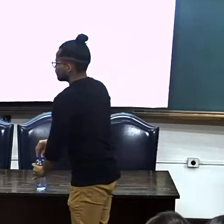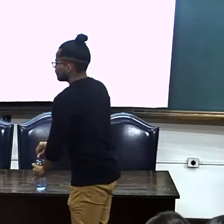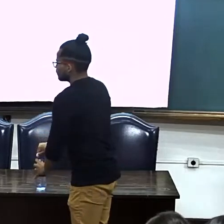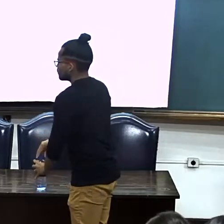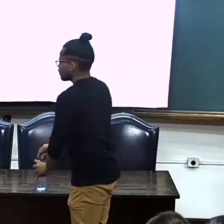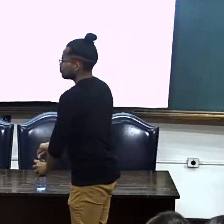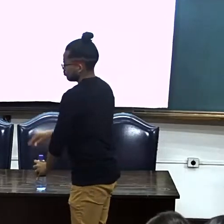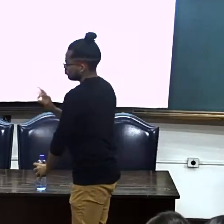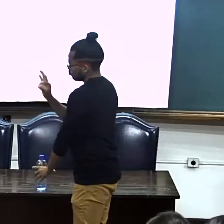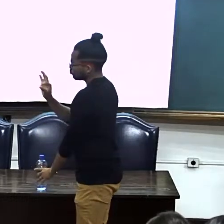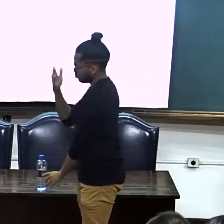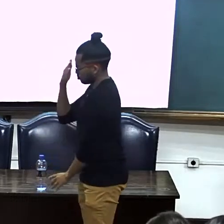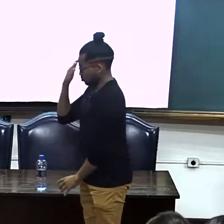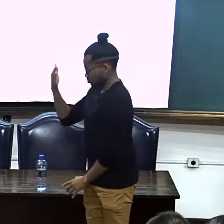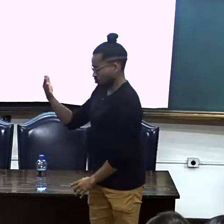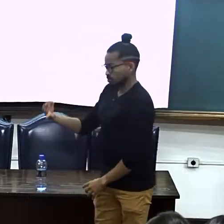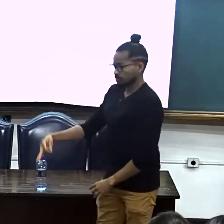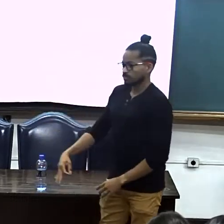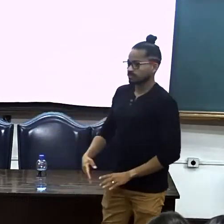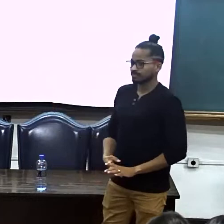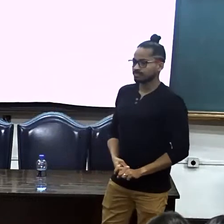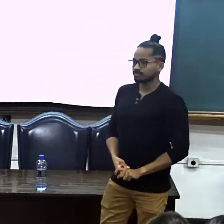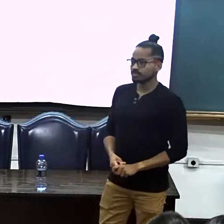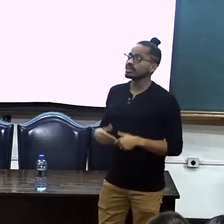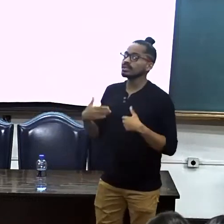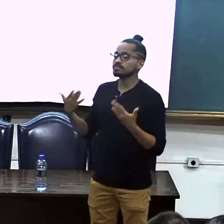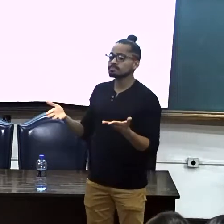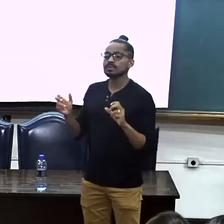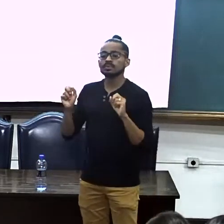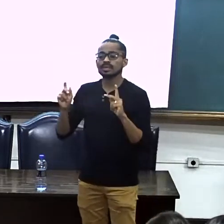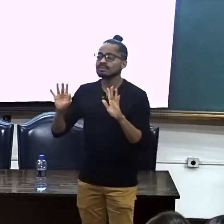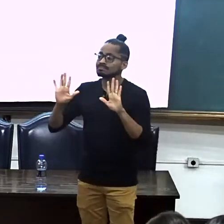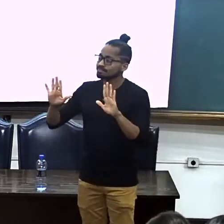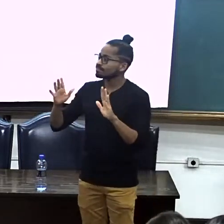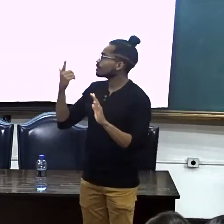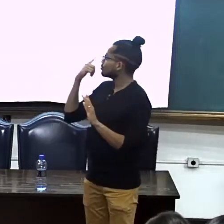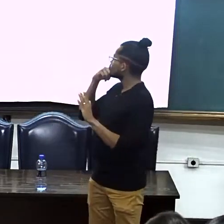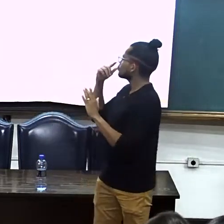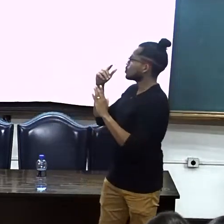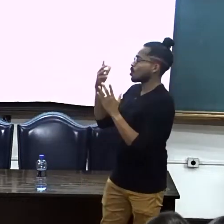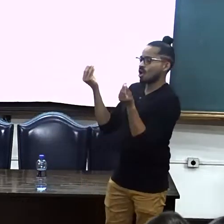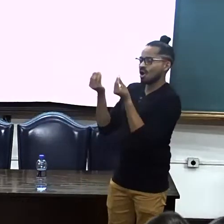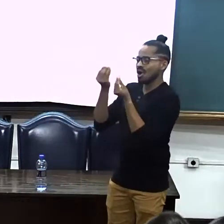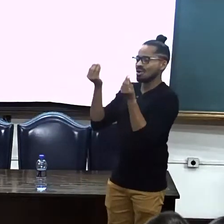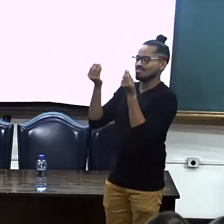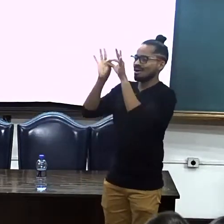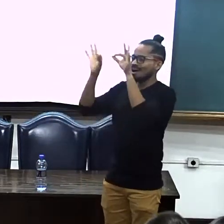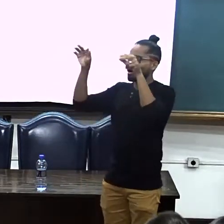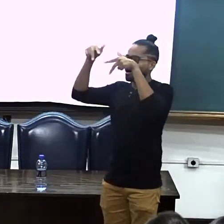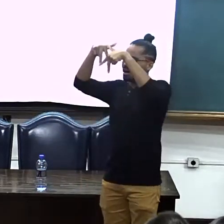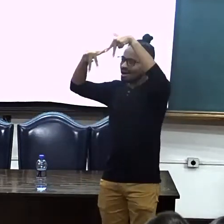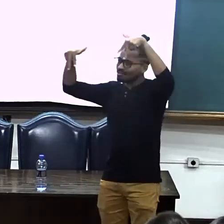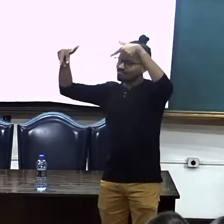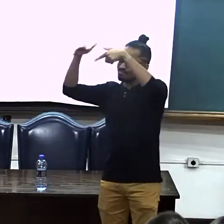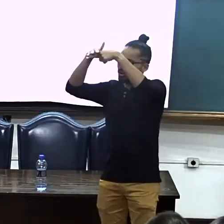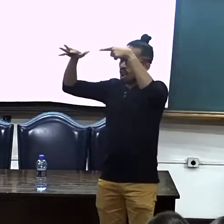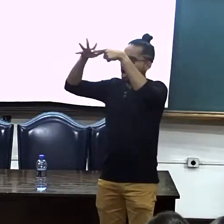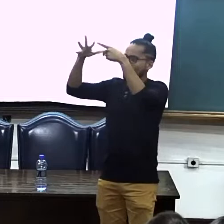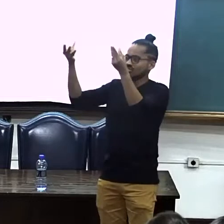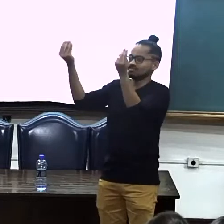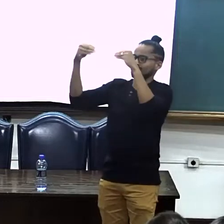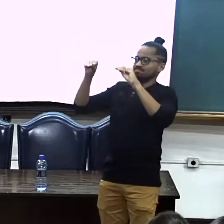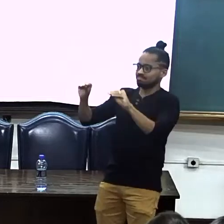Thank you. Yes. Okay, so now let's look at the converter. The converter takes this